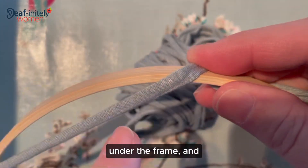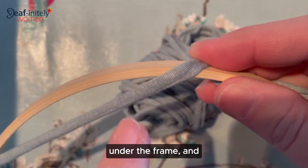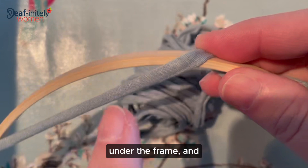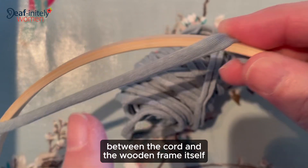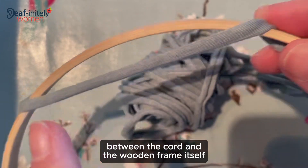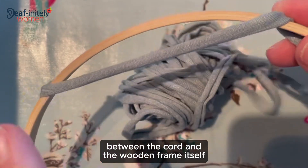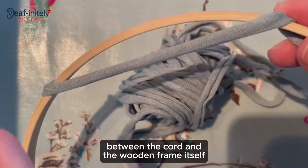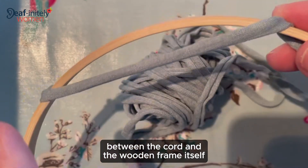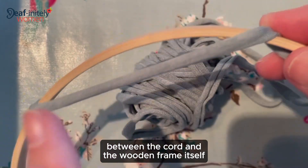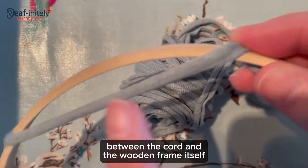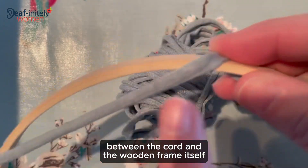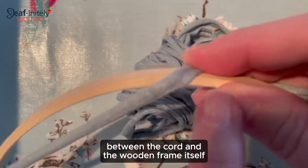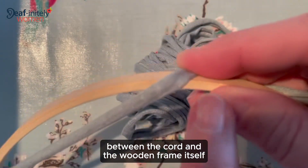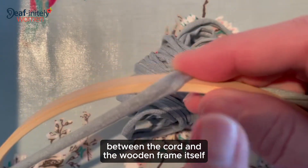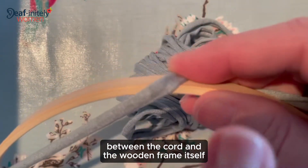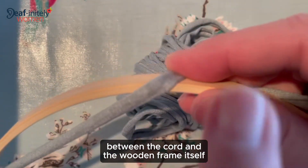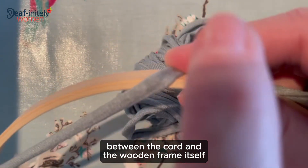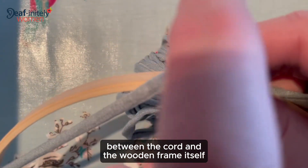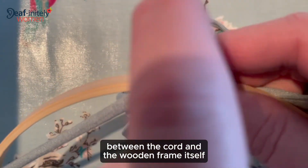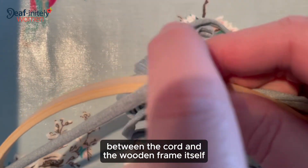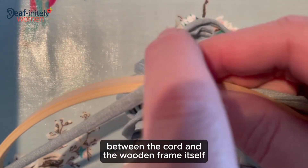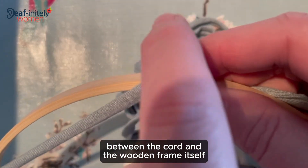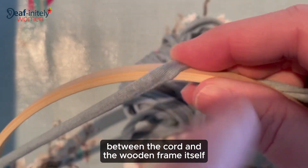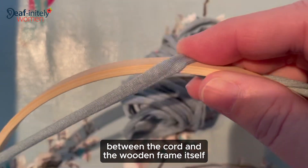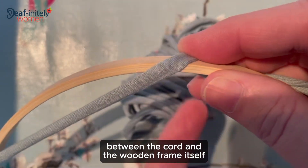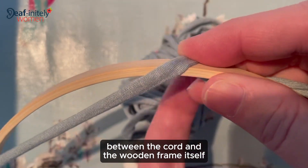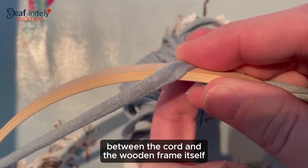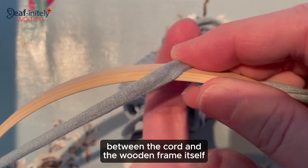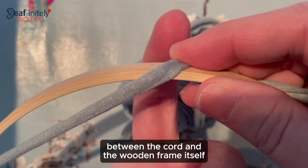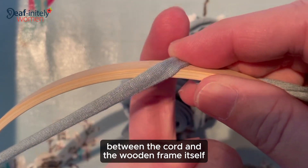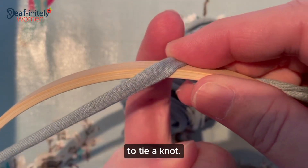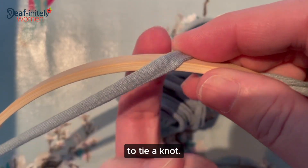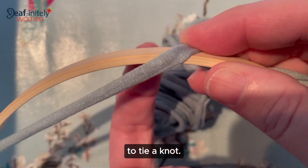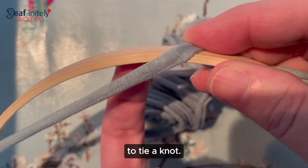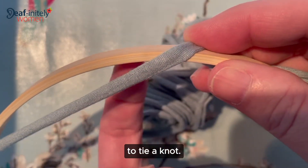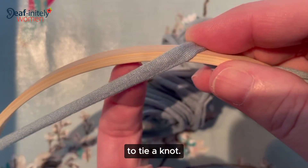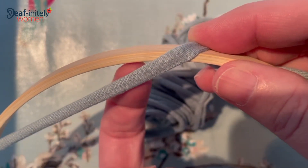and between the cord and the wooden frame itself to tie a knot.